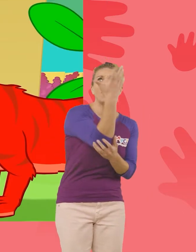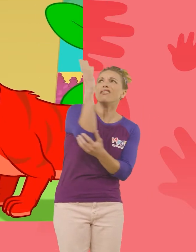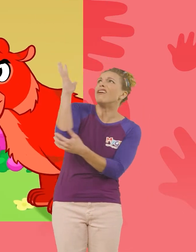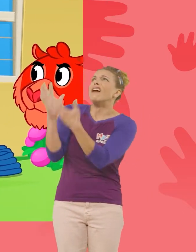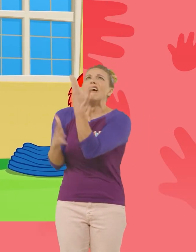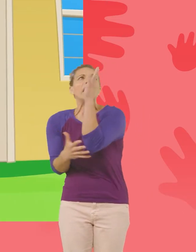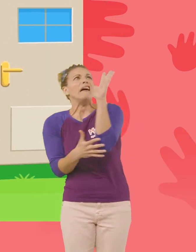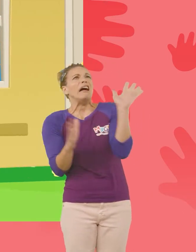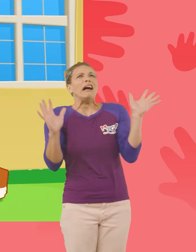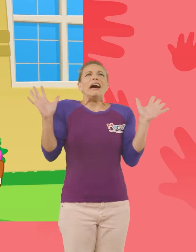Aaaaah!